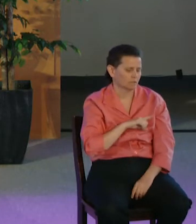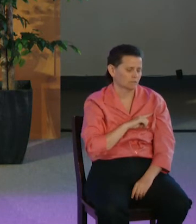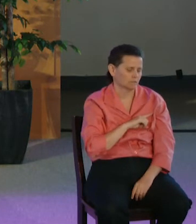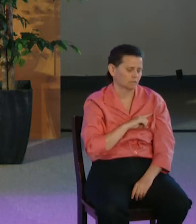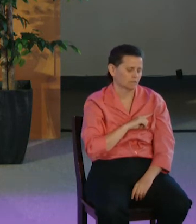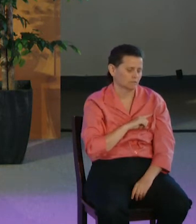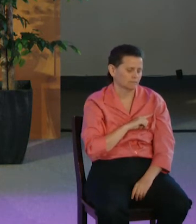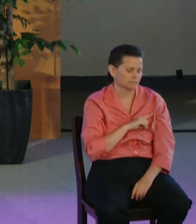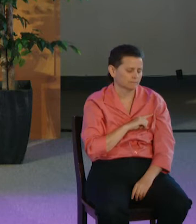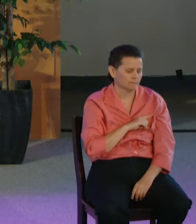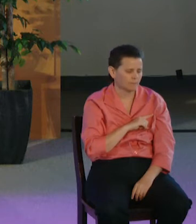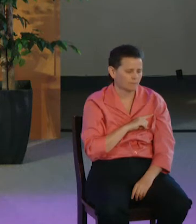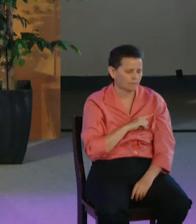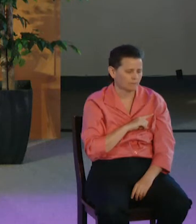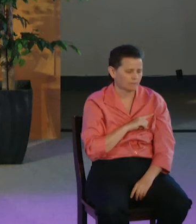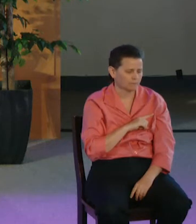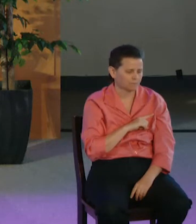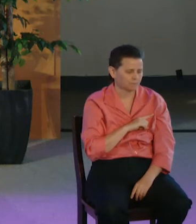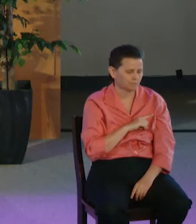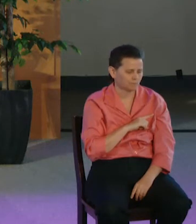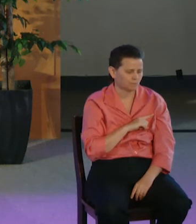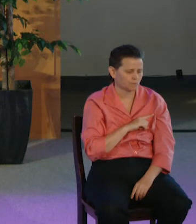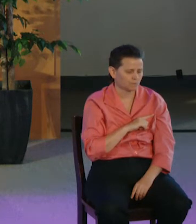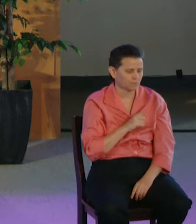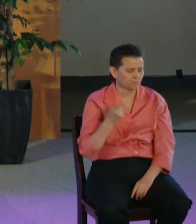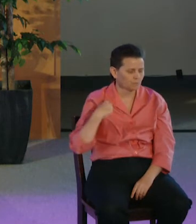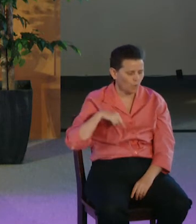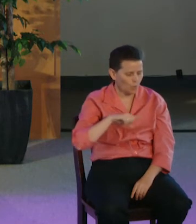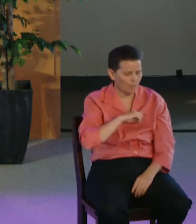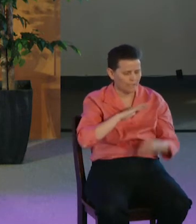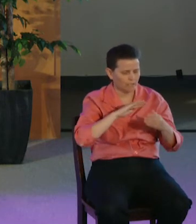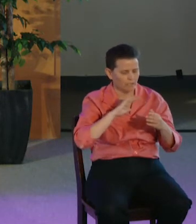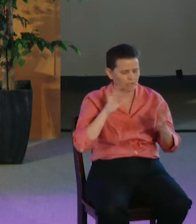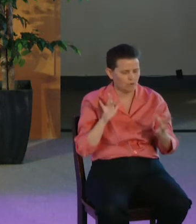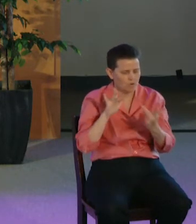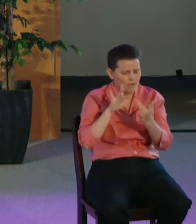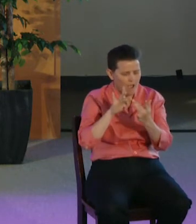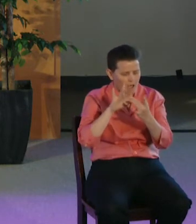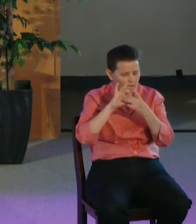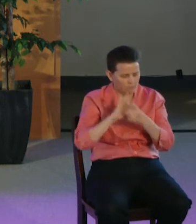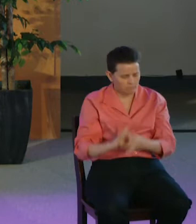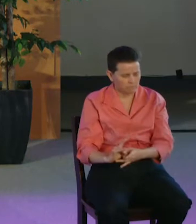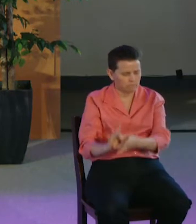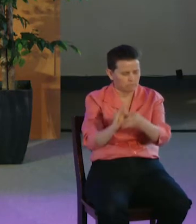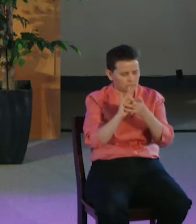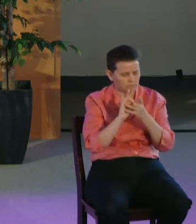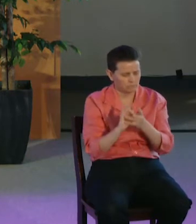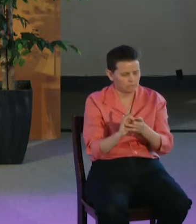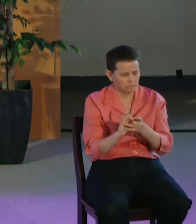The best strategy to get in connection with that, to get in communication with that, is just